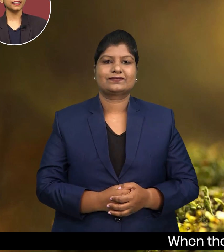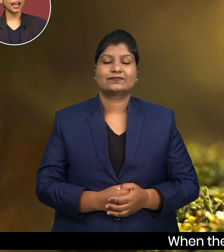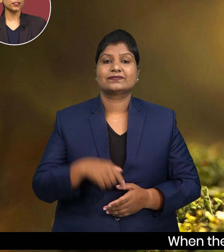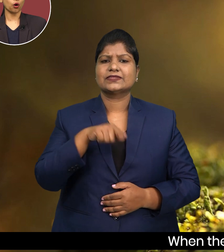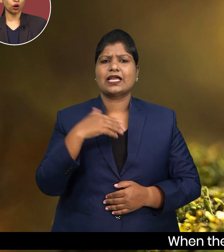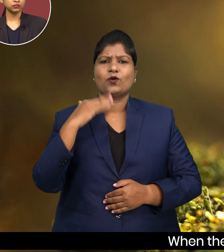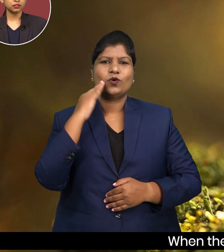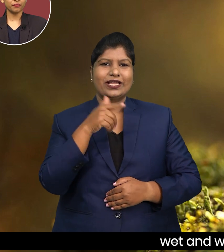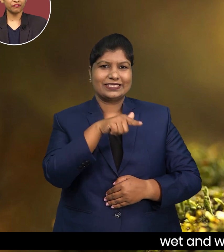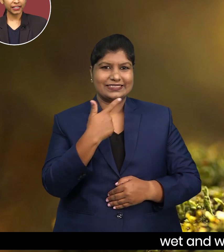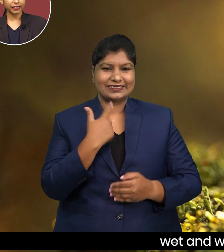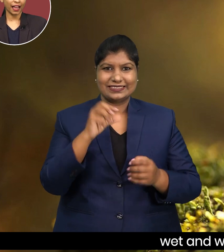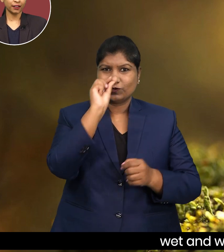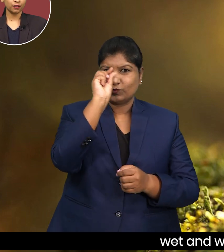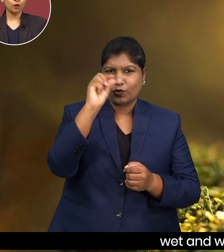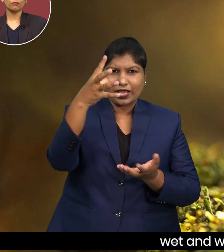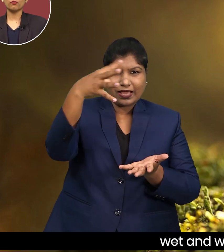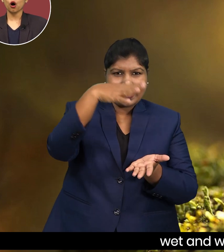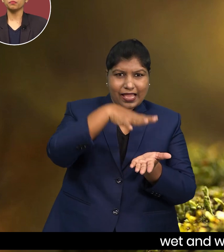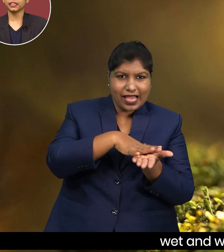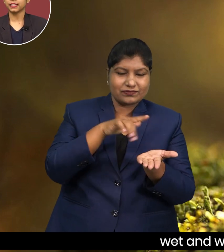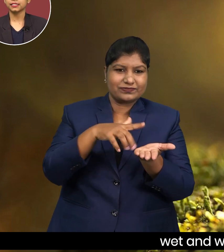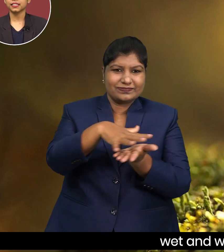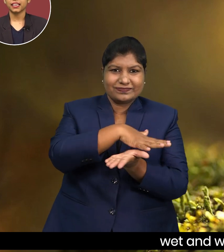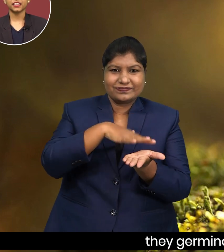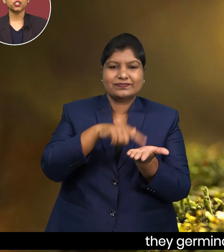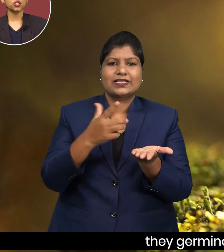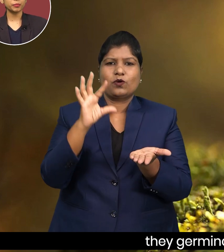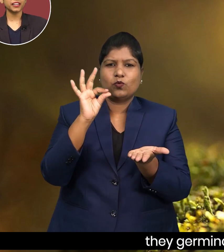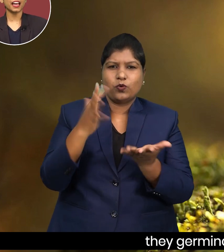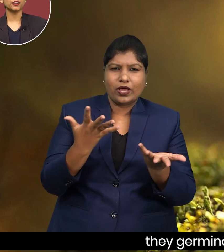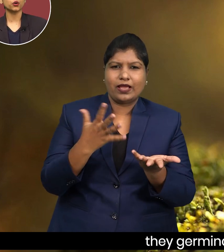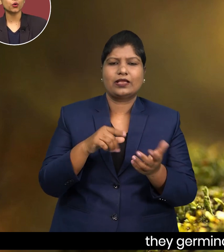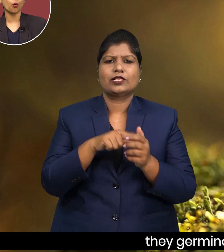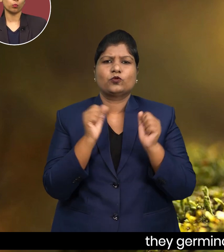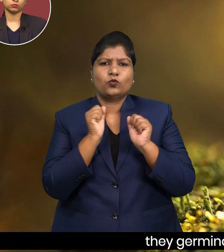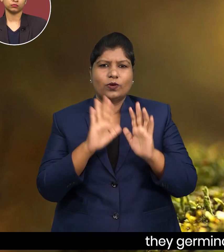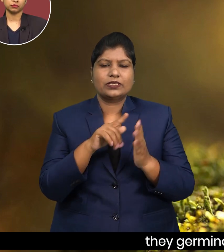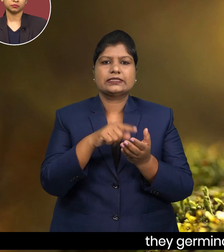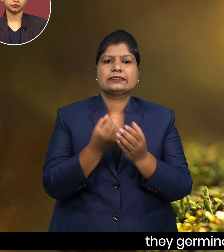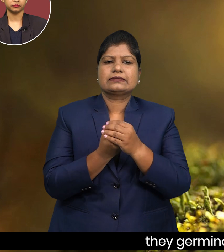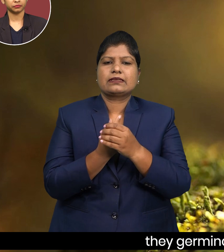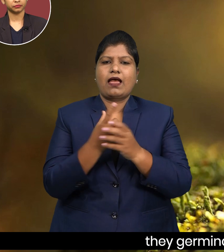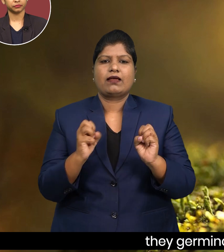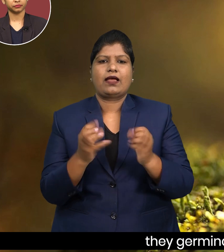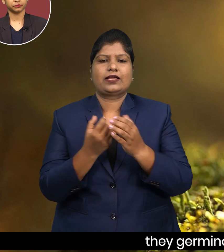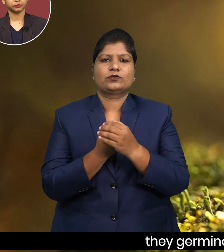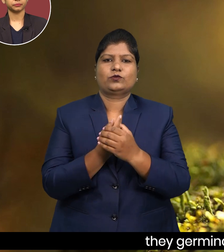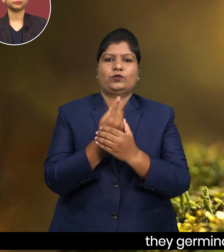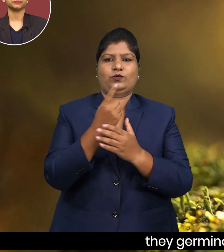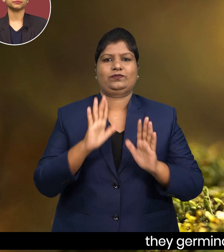When they land on wet and warm things, they germinate and grow.